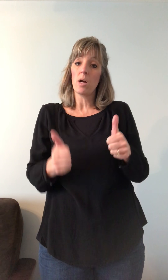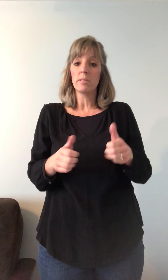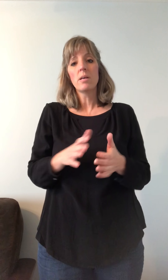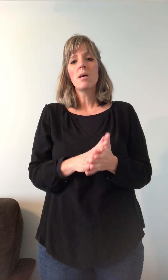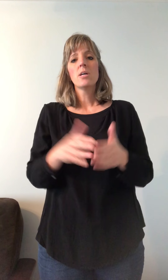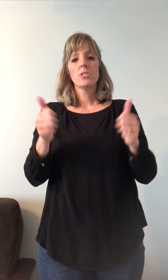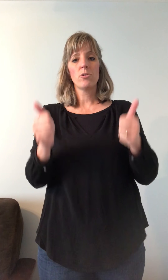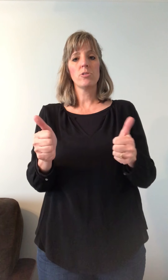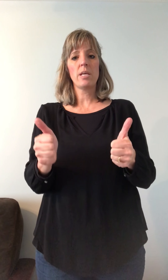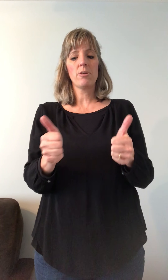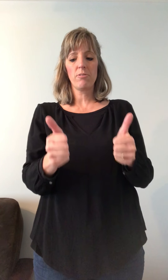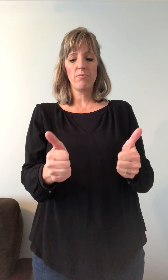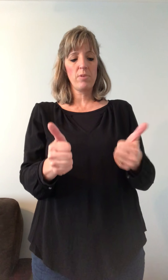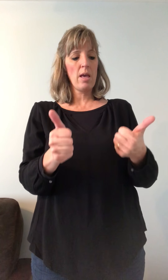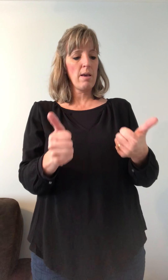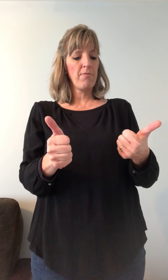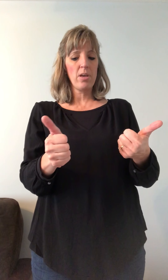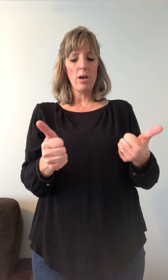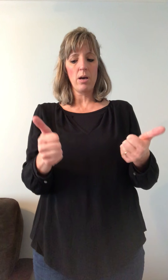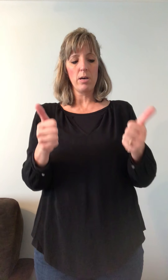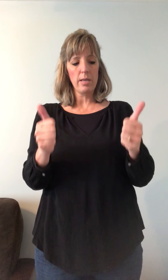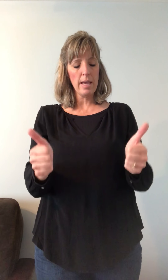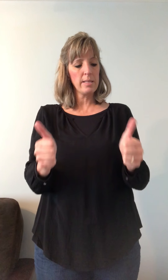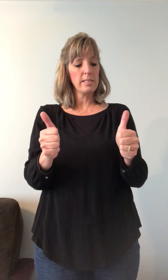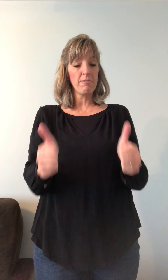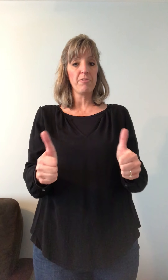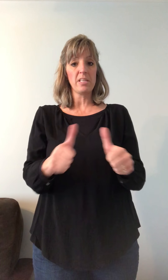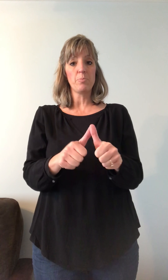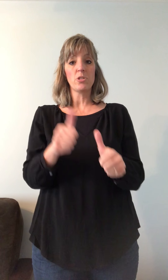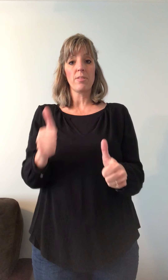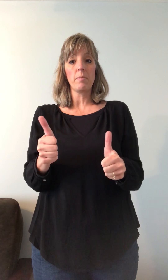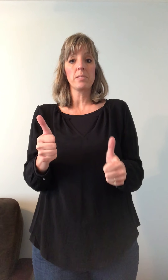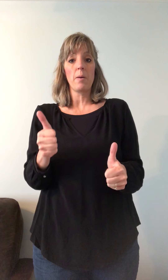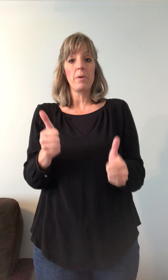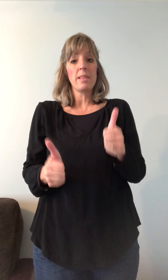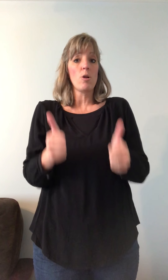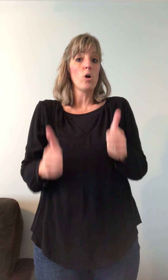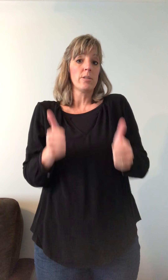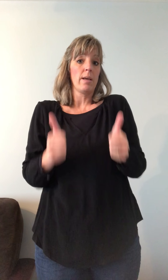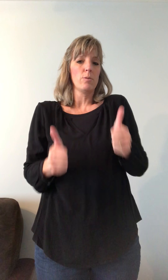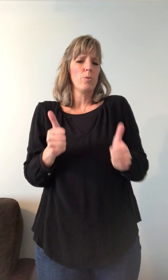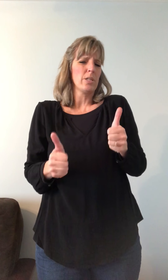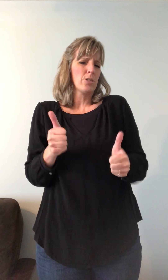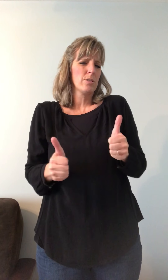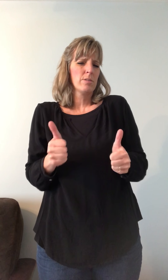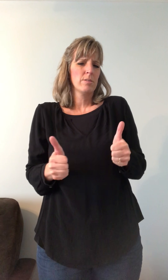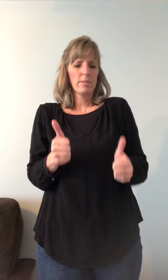one? So you take your hands in a fist, put your thumbs up, and then alternate. Which?